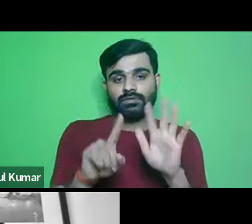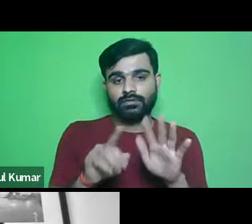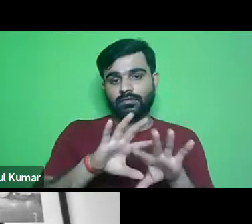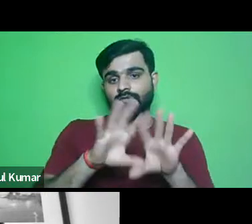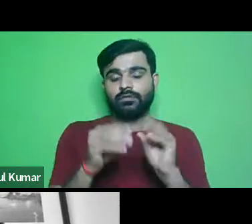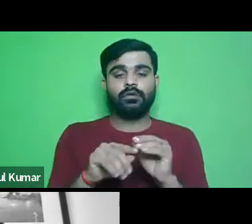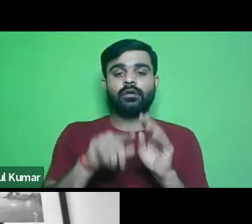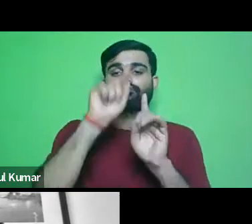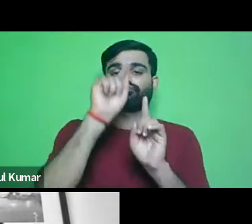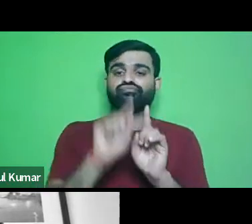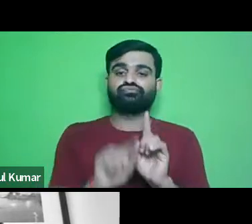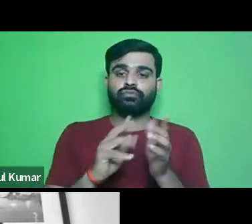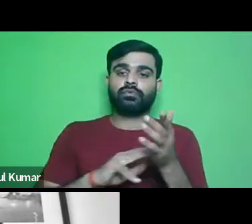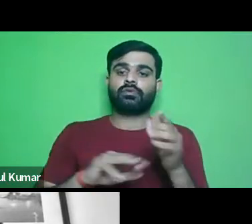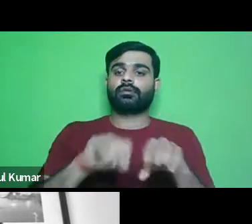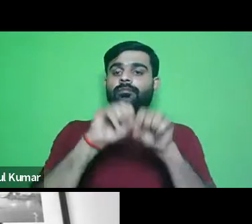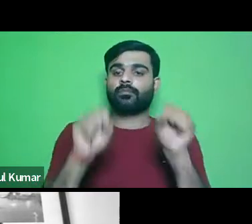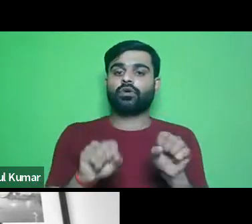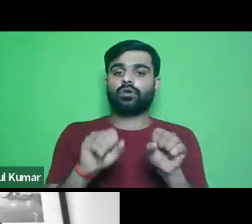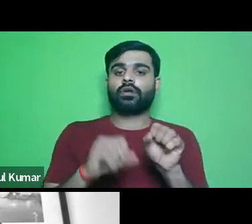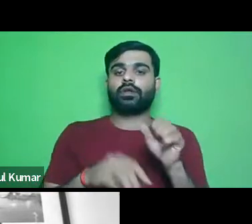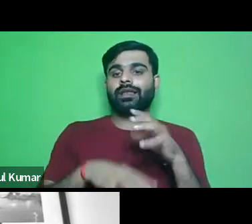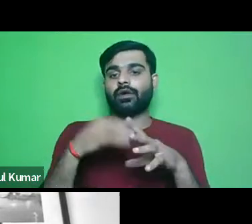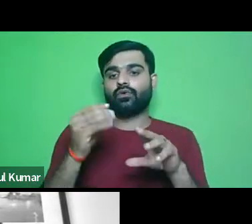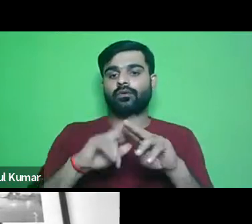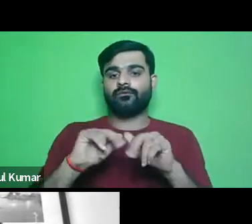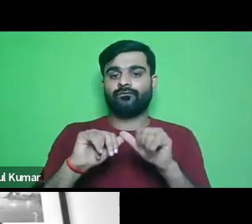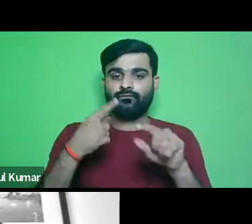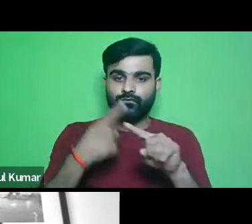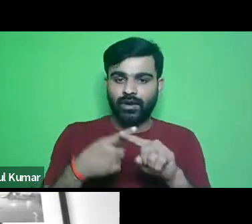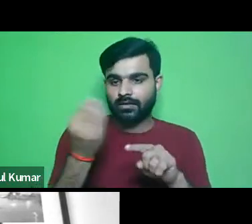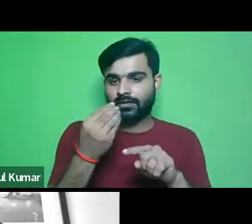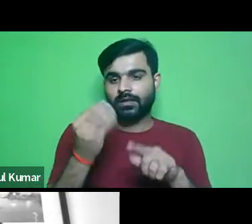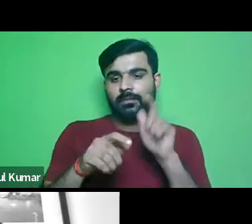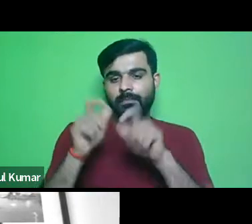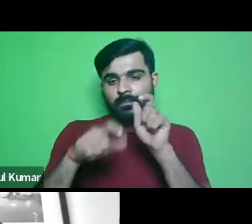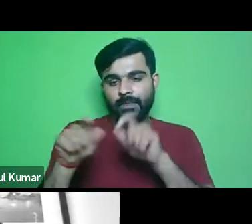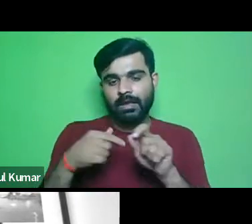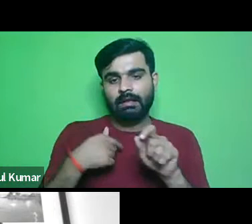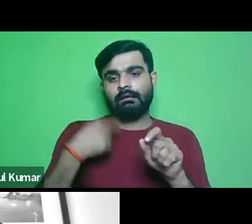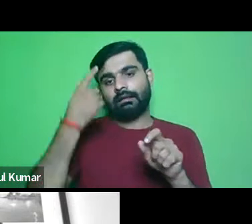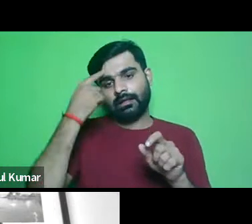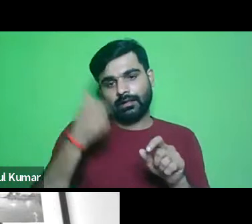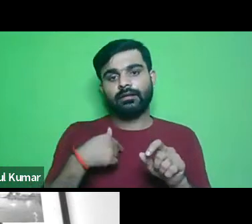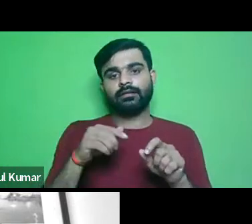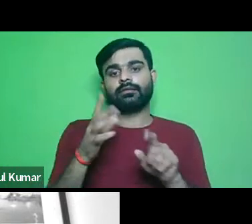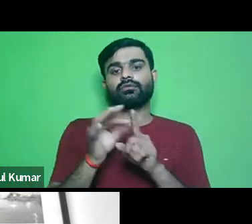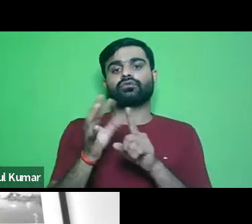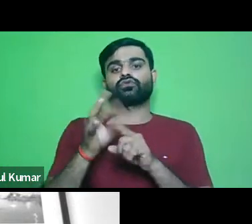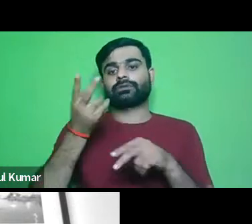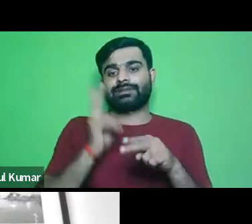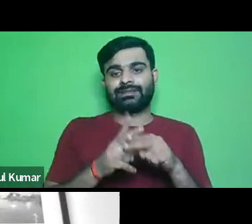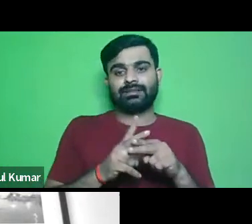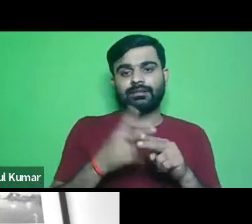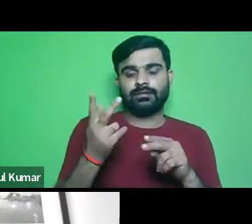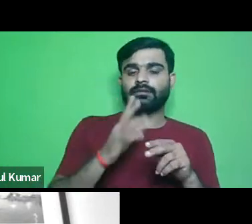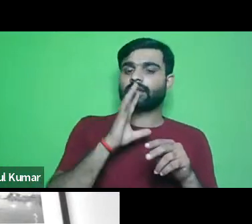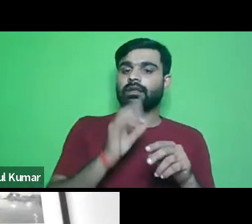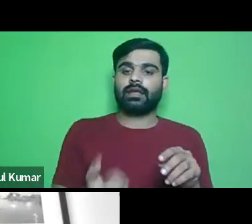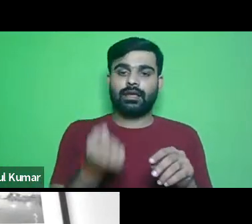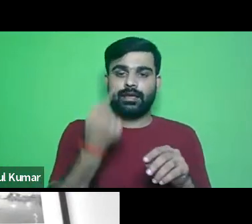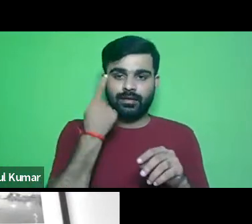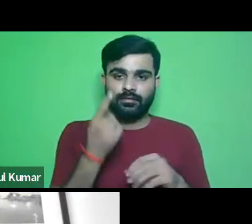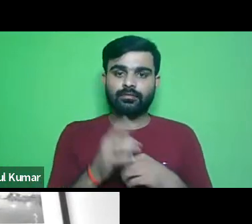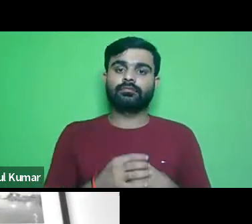point around model artifacts, there are few people I think who are in positions of power who actually understand